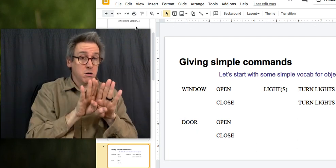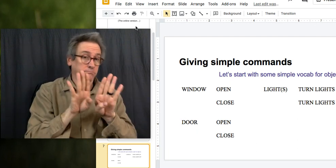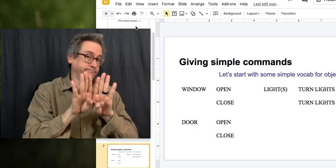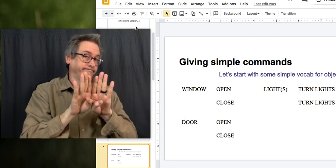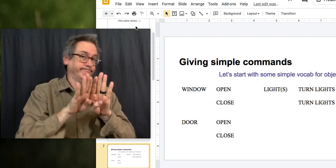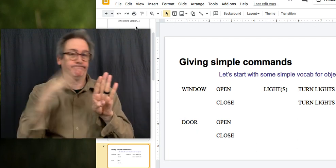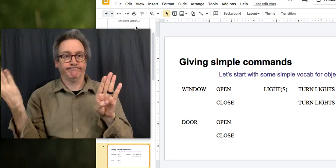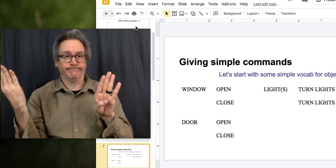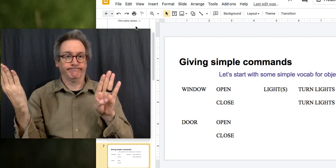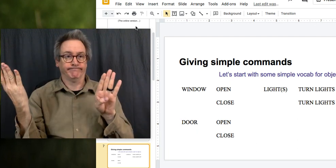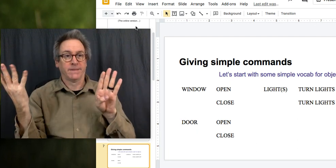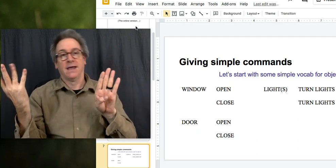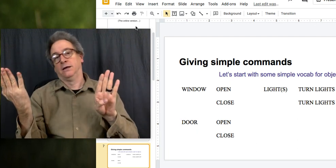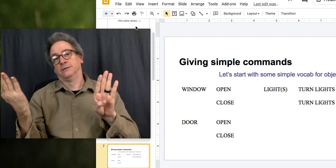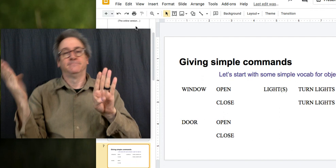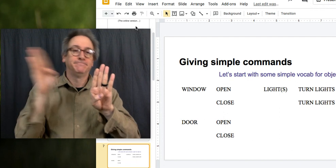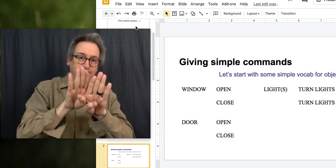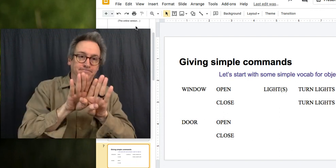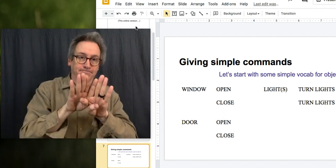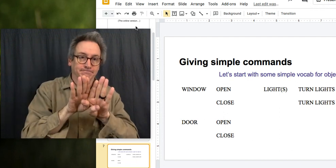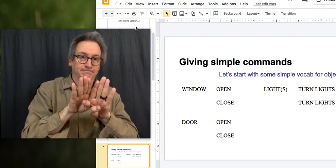Door.